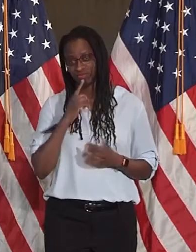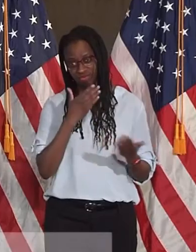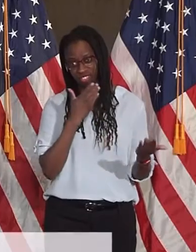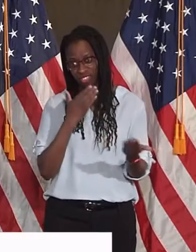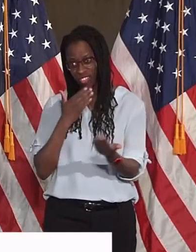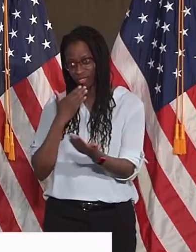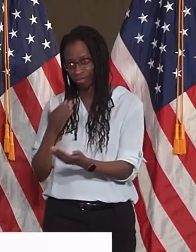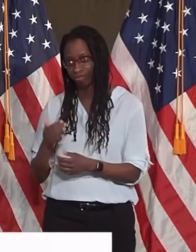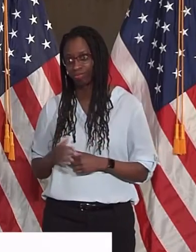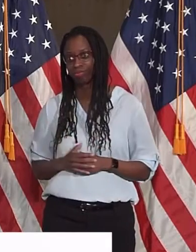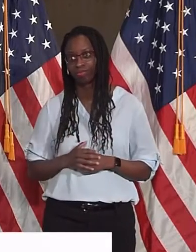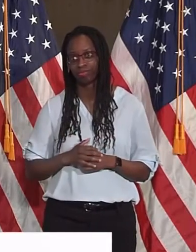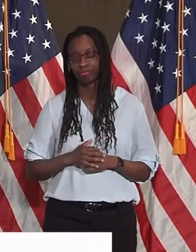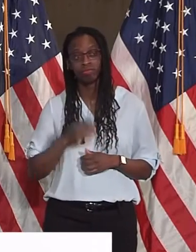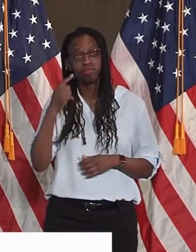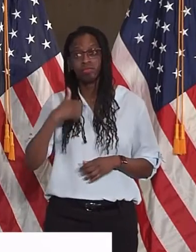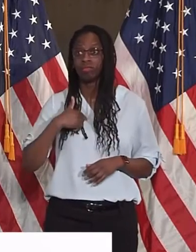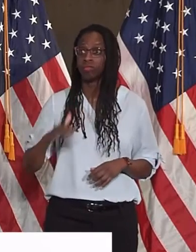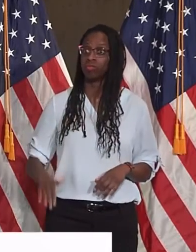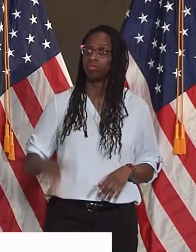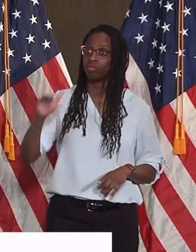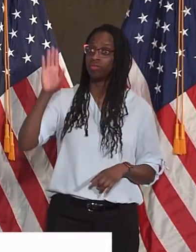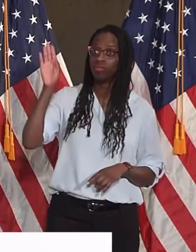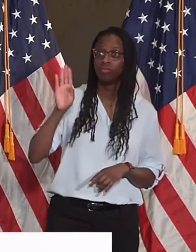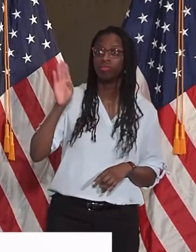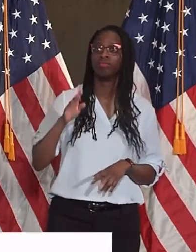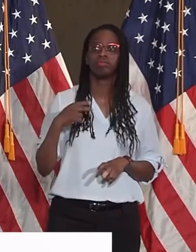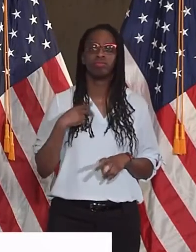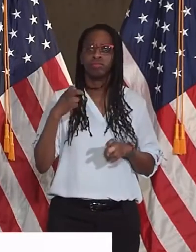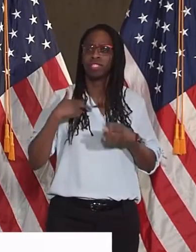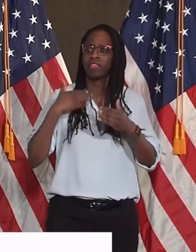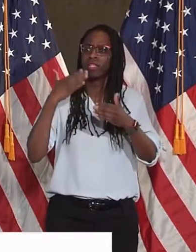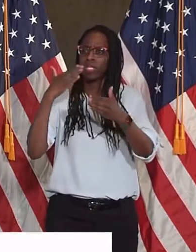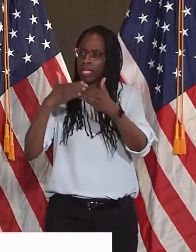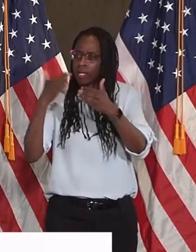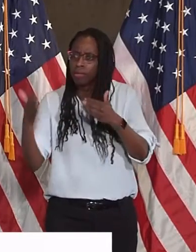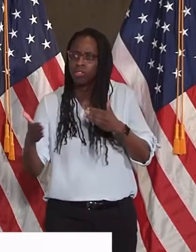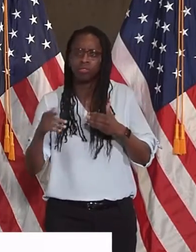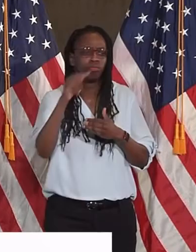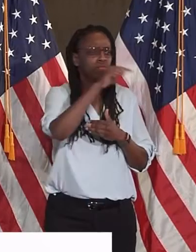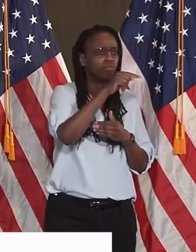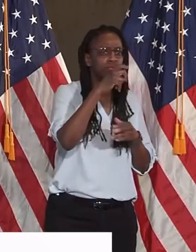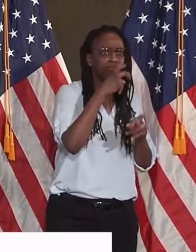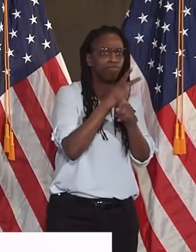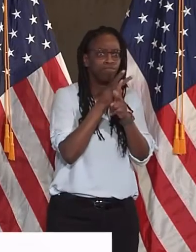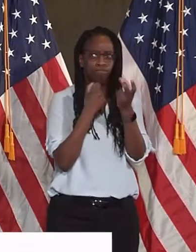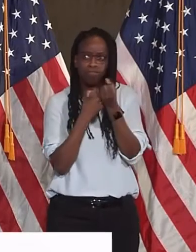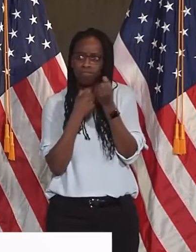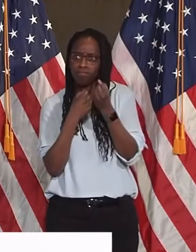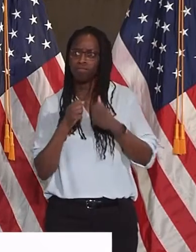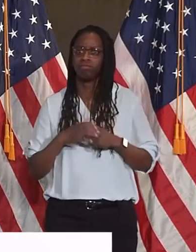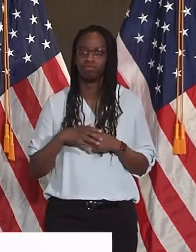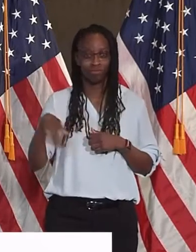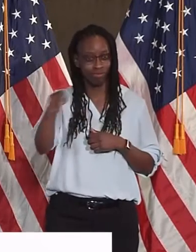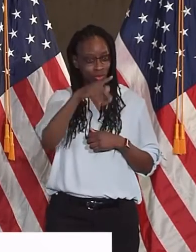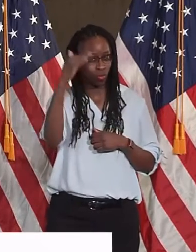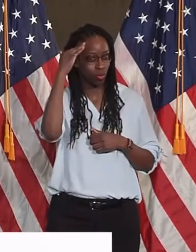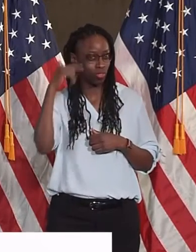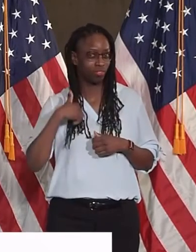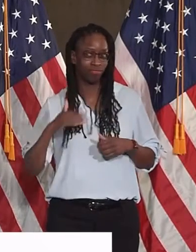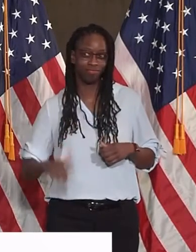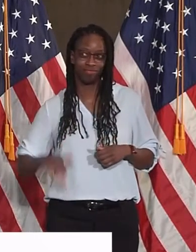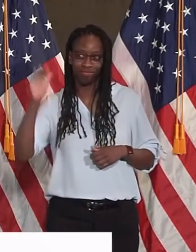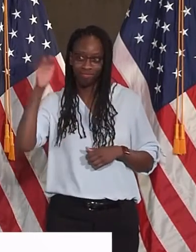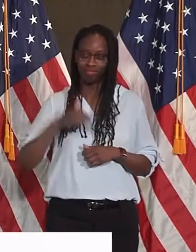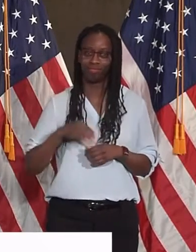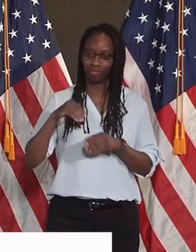me and surrounded by good neighbors who knew my name. It was my village. But when I was